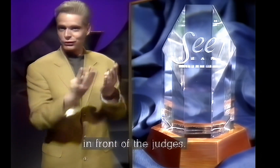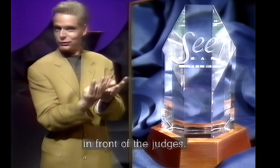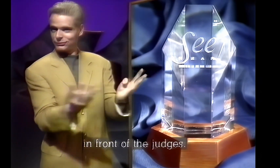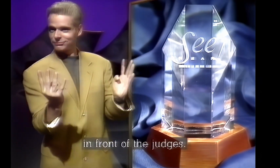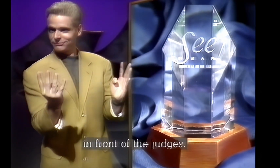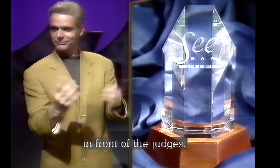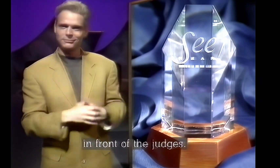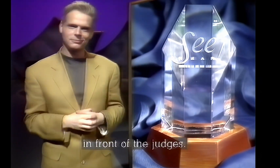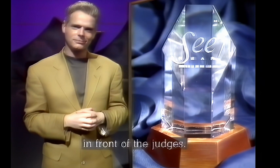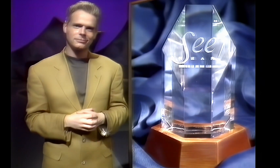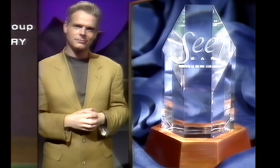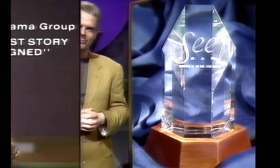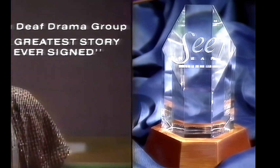of the judges.